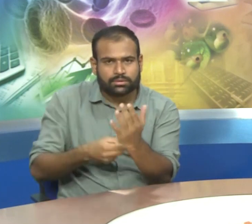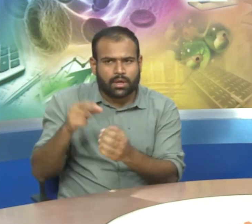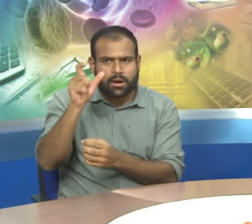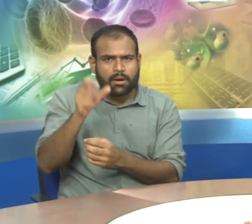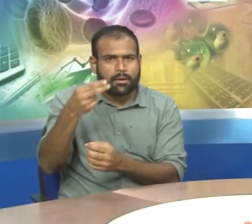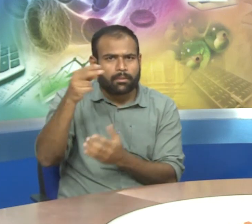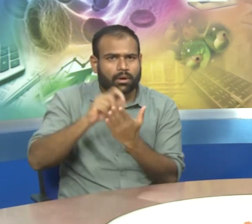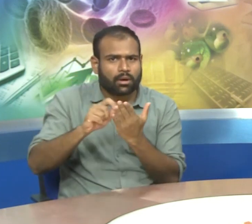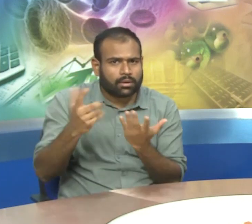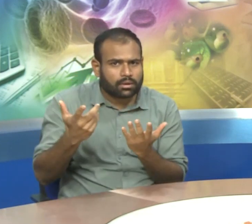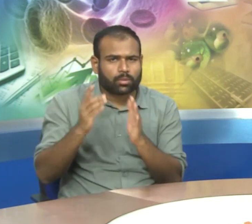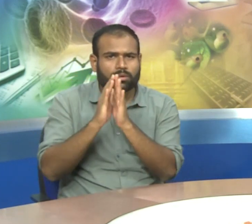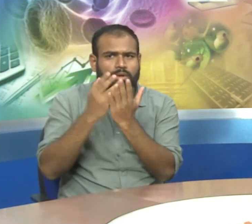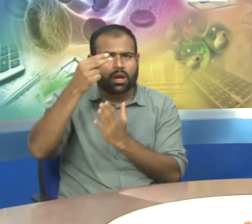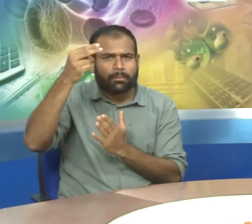subject bibliography.